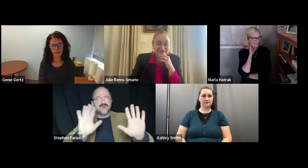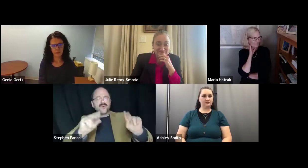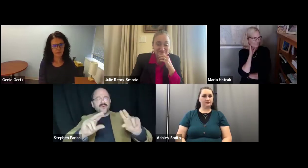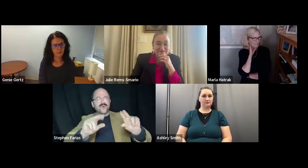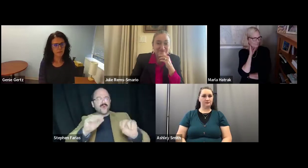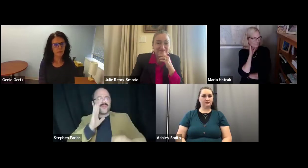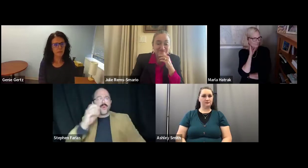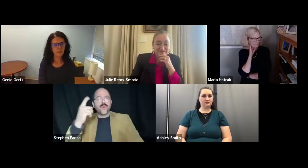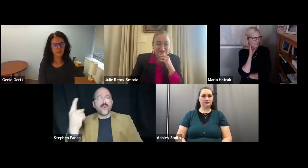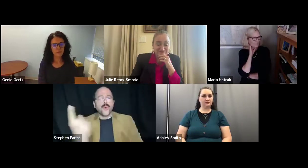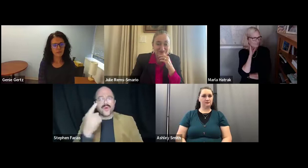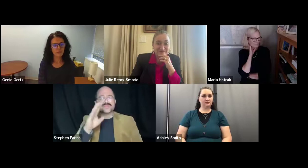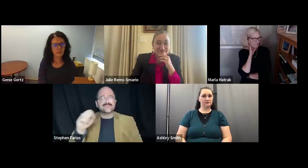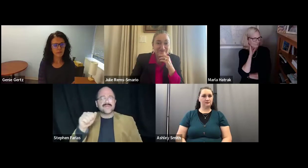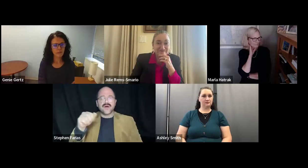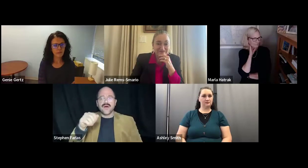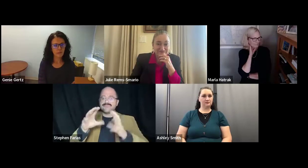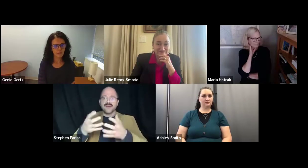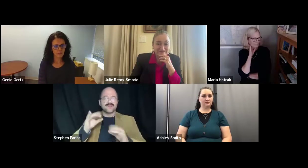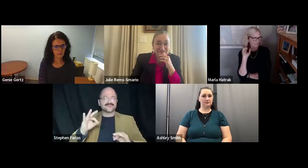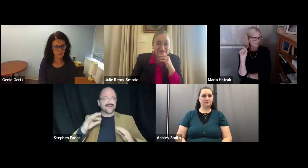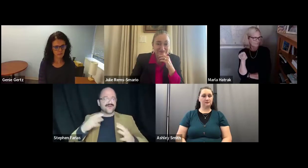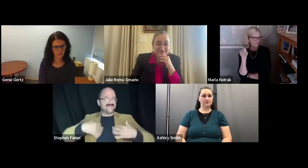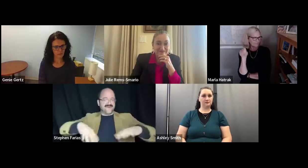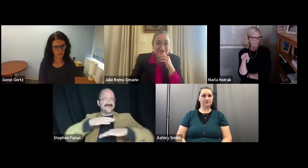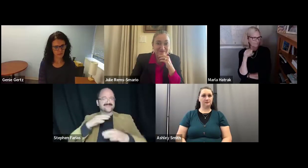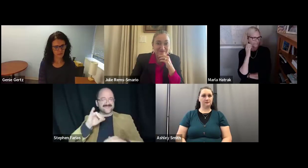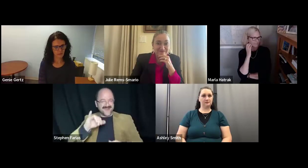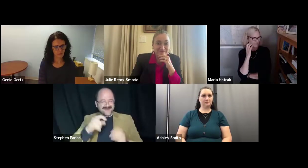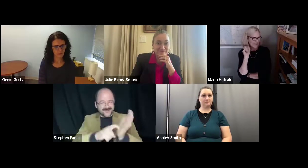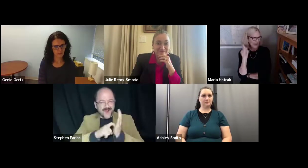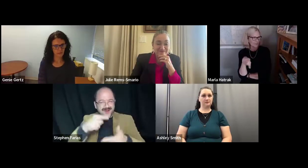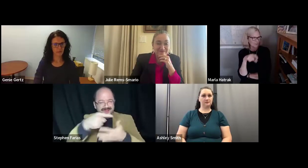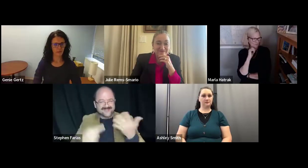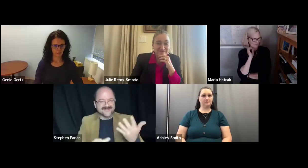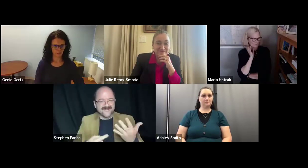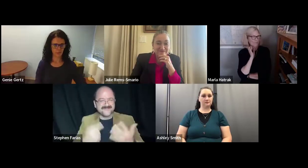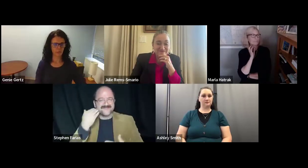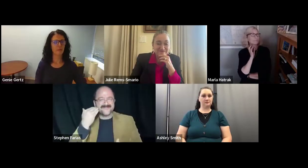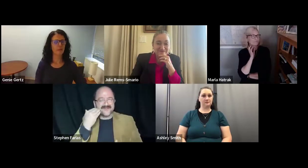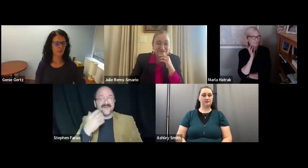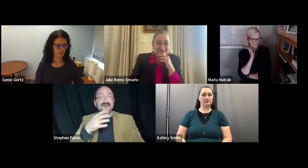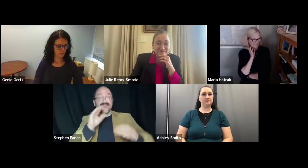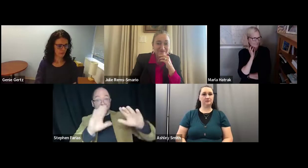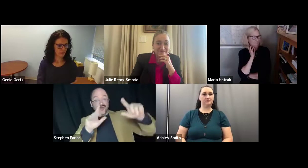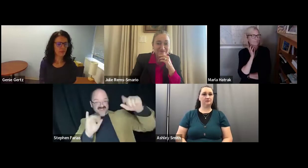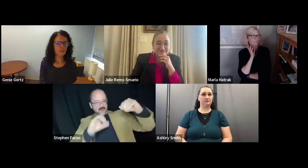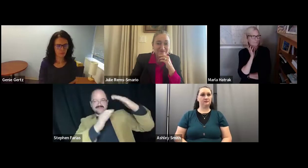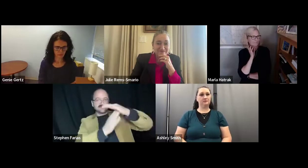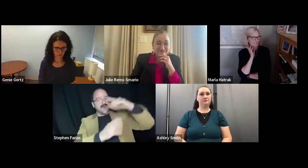I'm thinking to myself, devoid of modifications, hold on a second. That means that our entire population would not